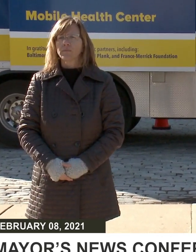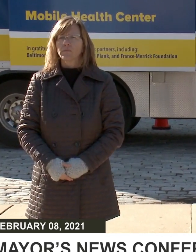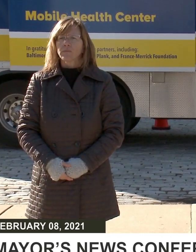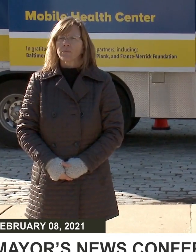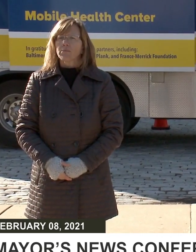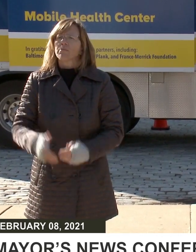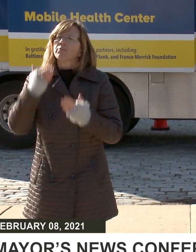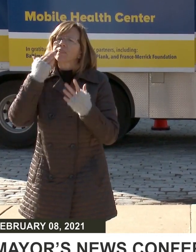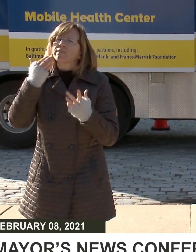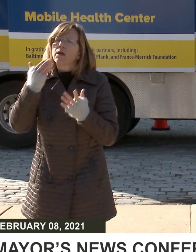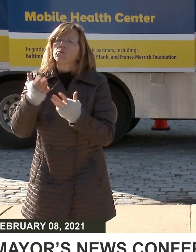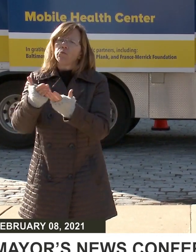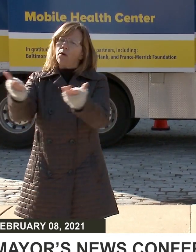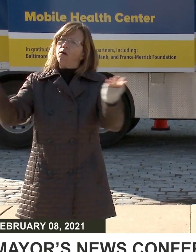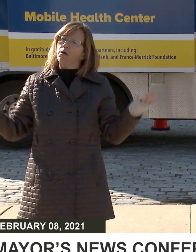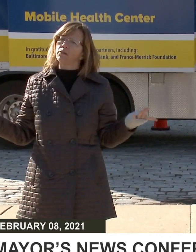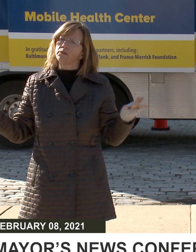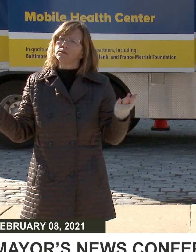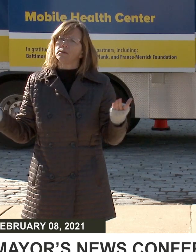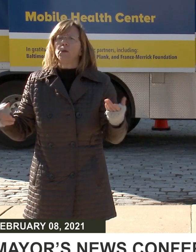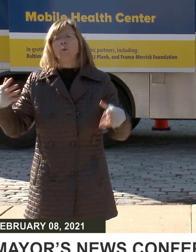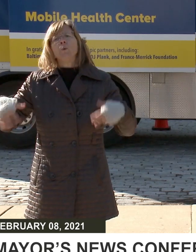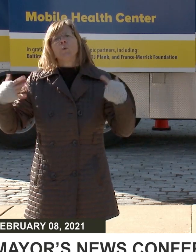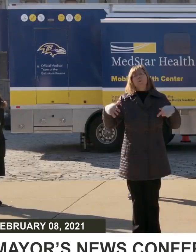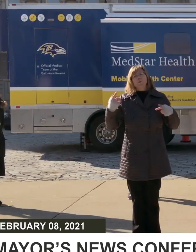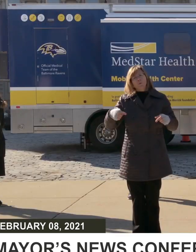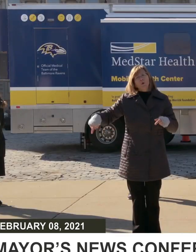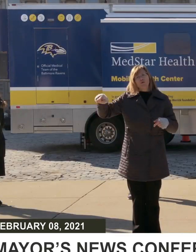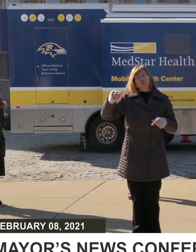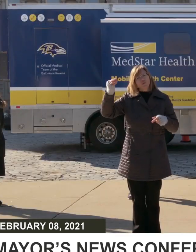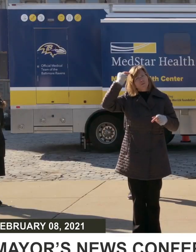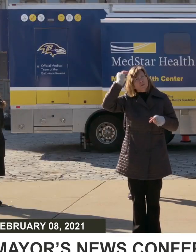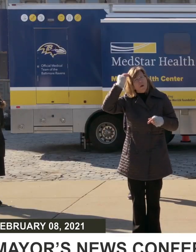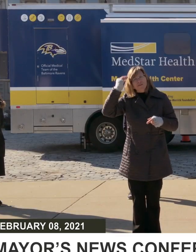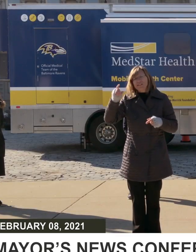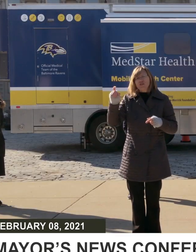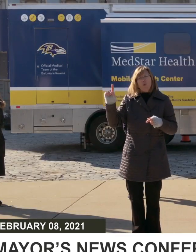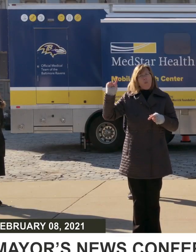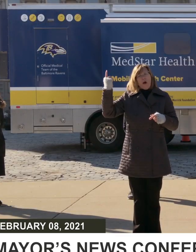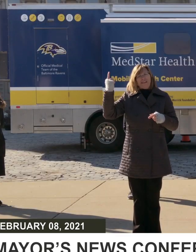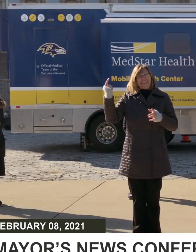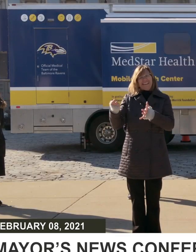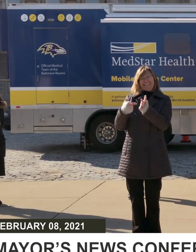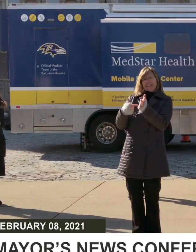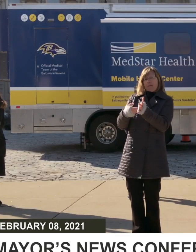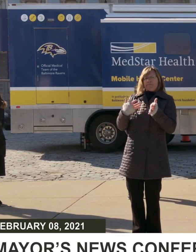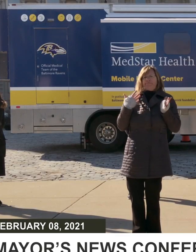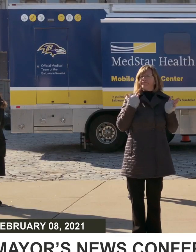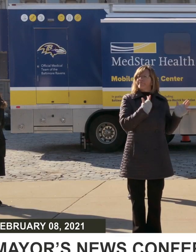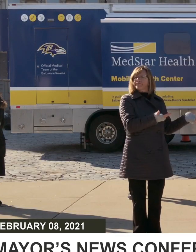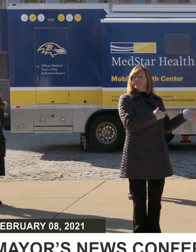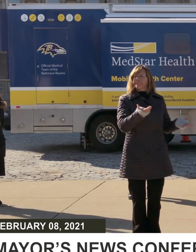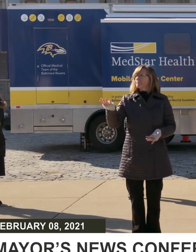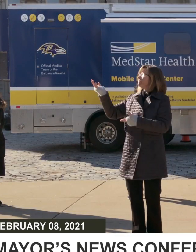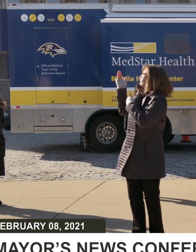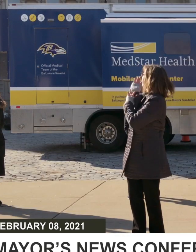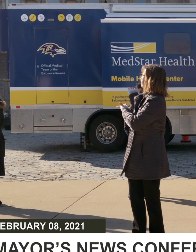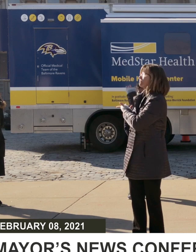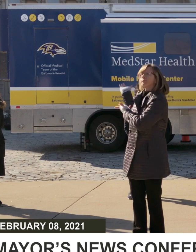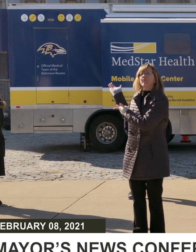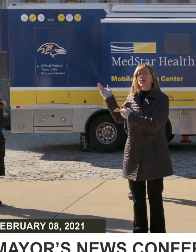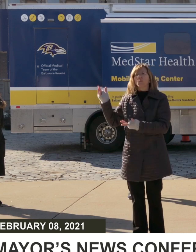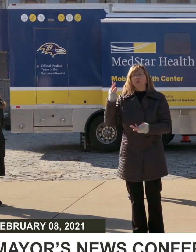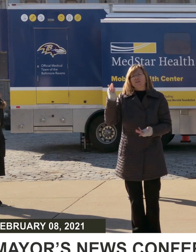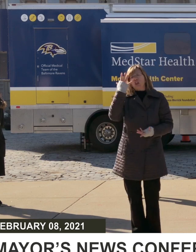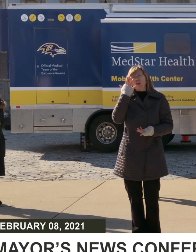Thank you all very much. And just so that everyone knows, this is just one example of what the vehicles will look like. All of our partners